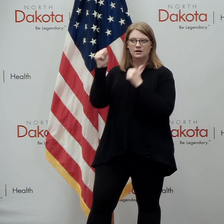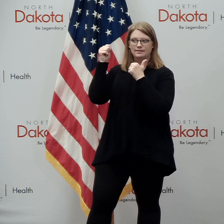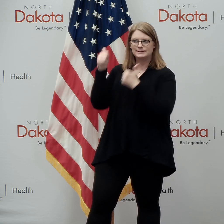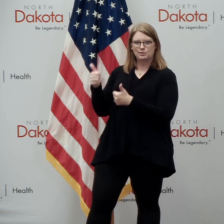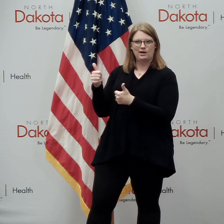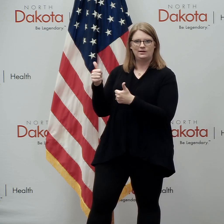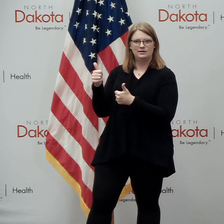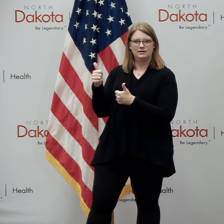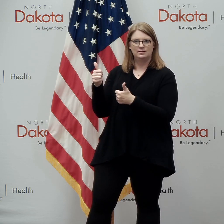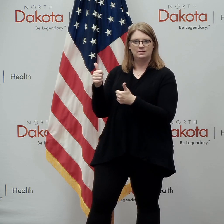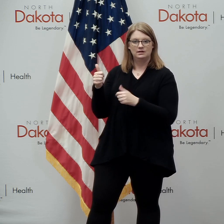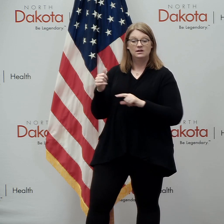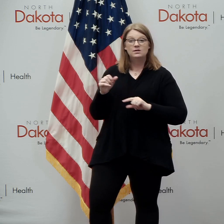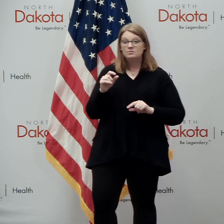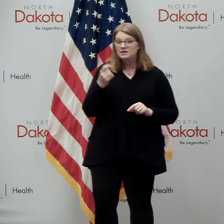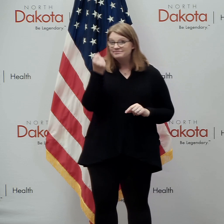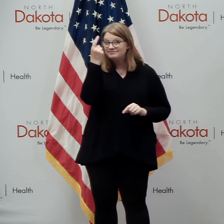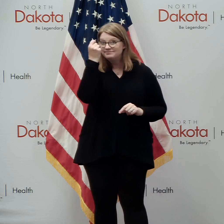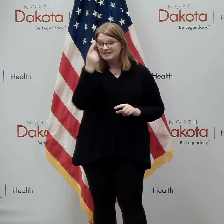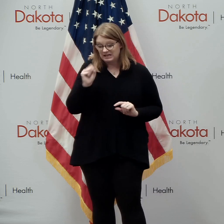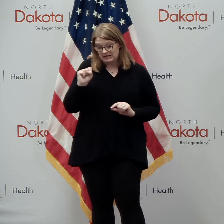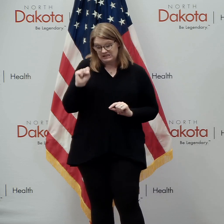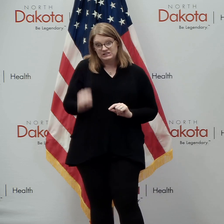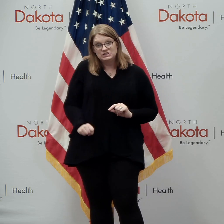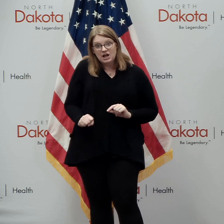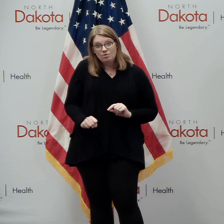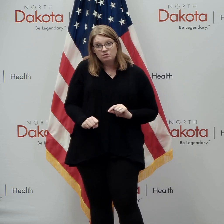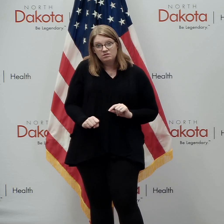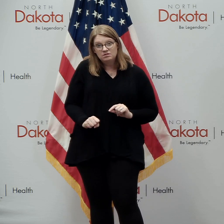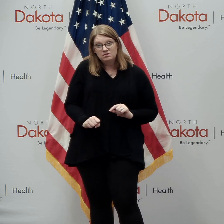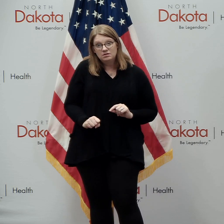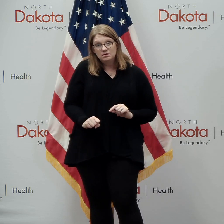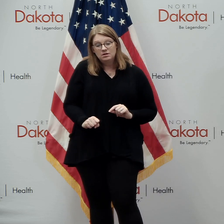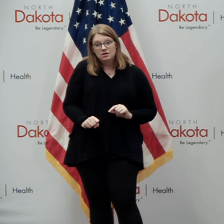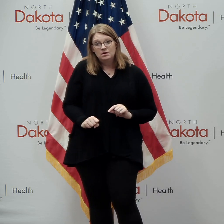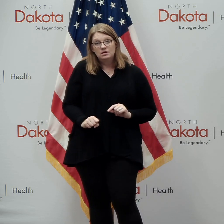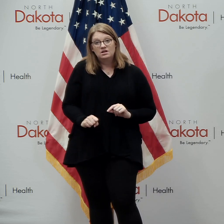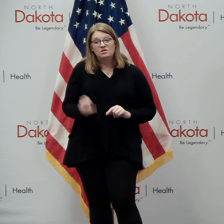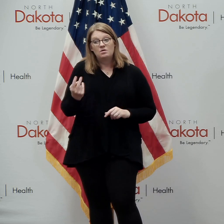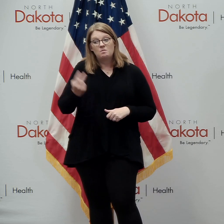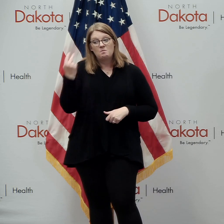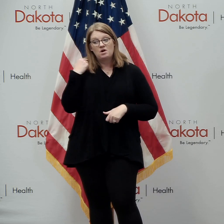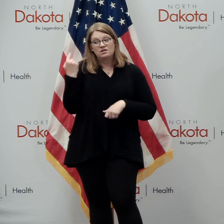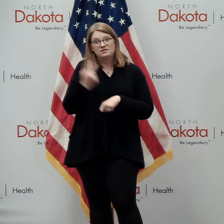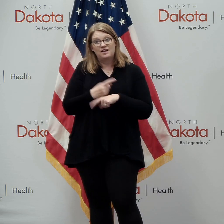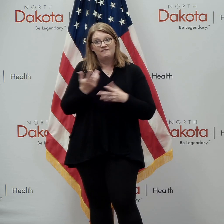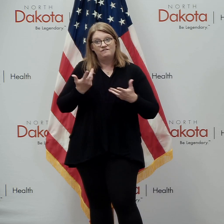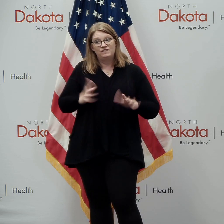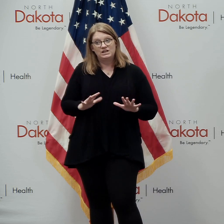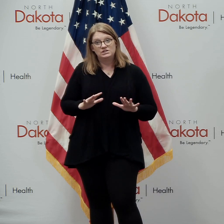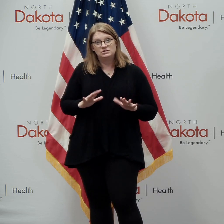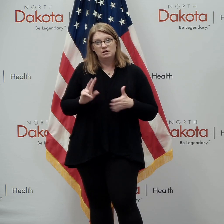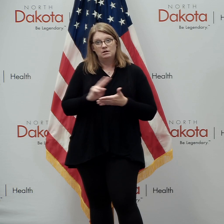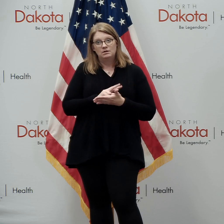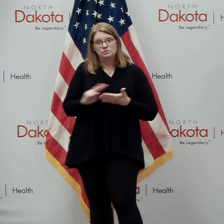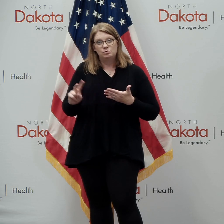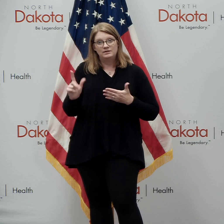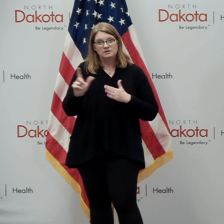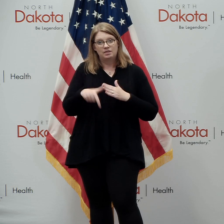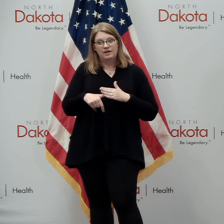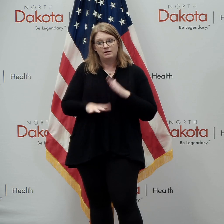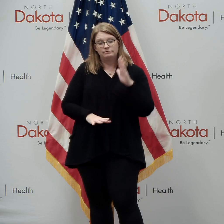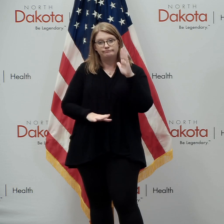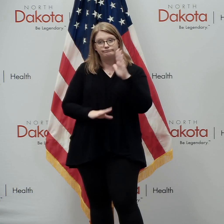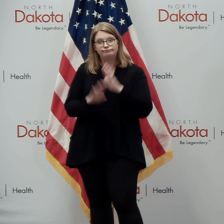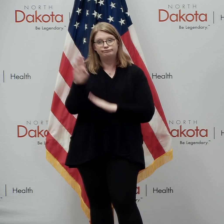what happened in the southern states when they had the post-Memorial Day steep increase in